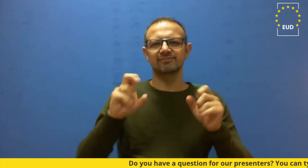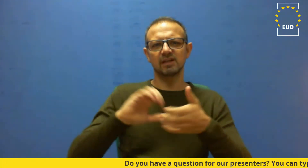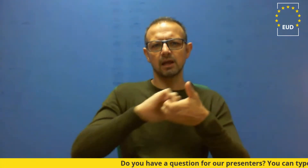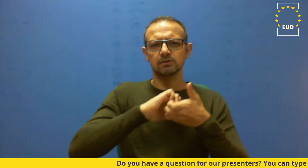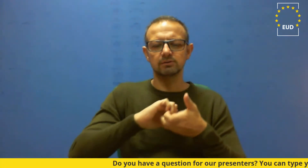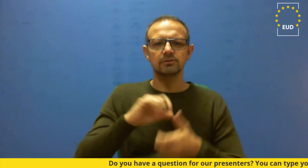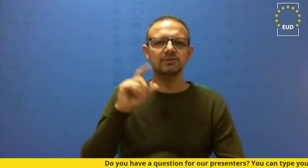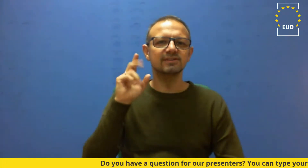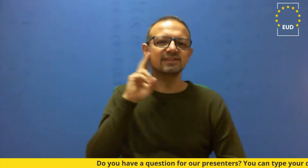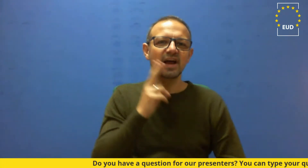field.